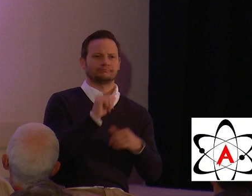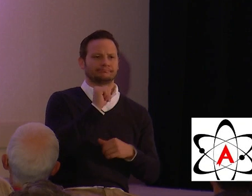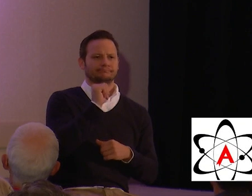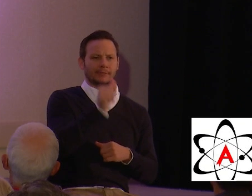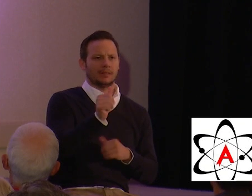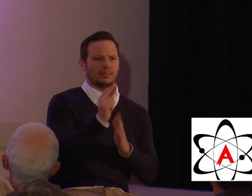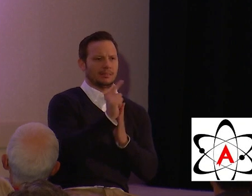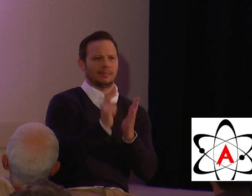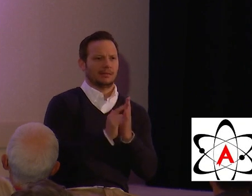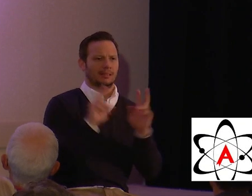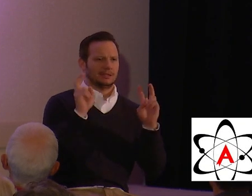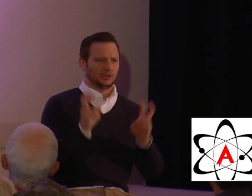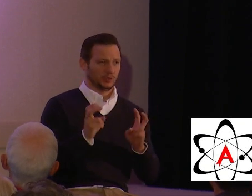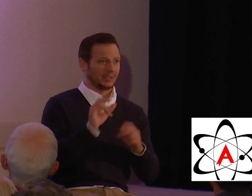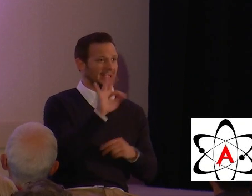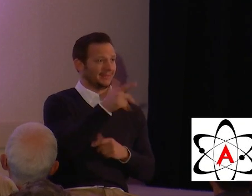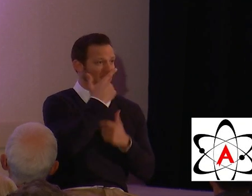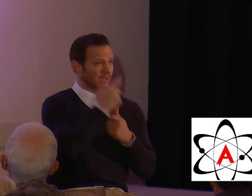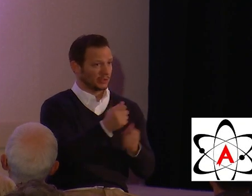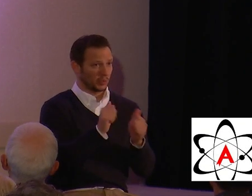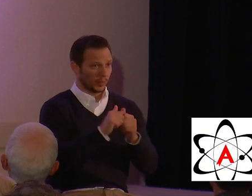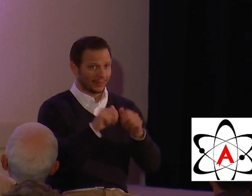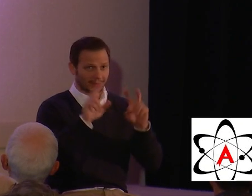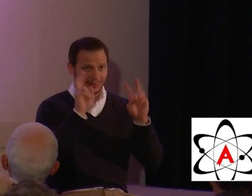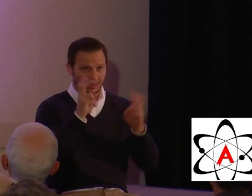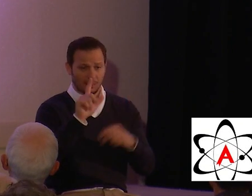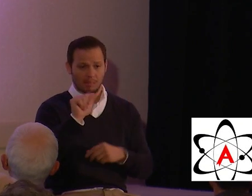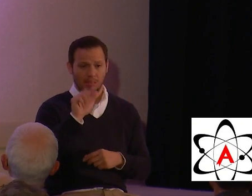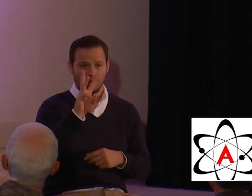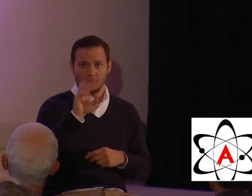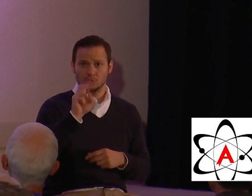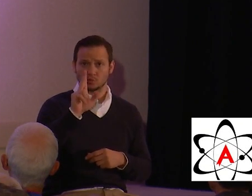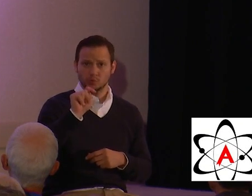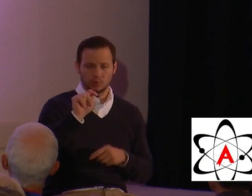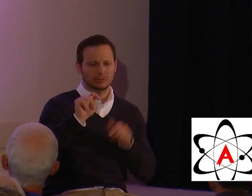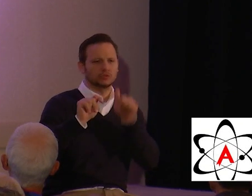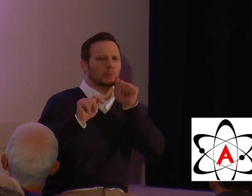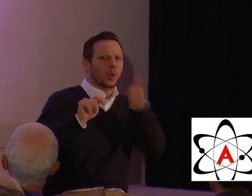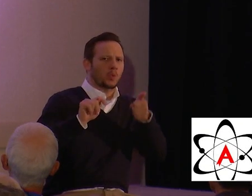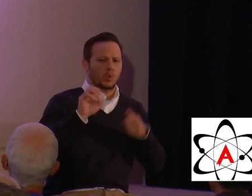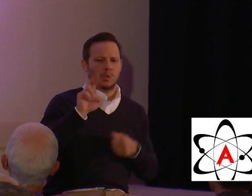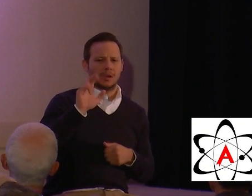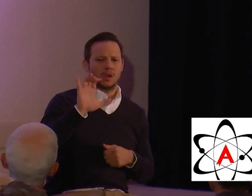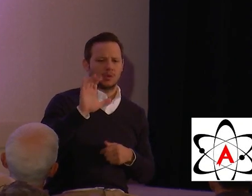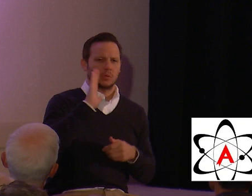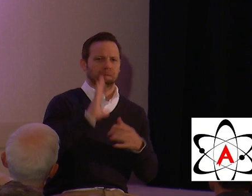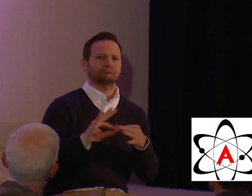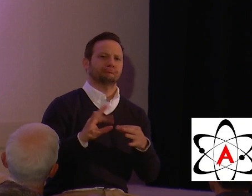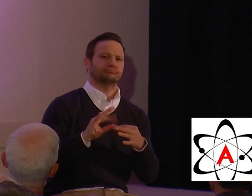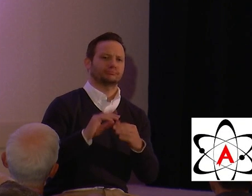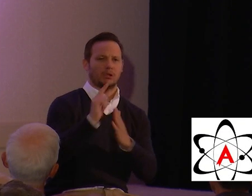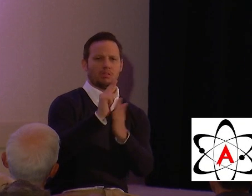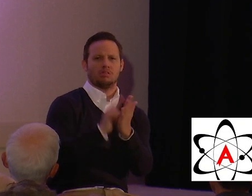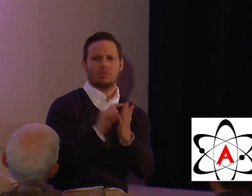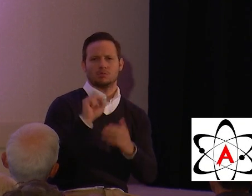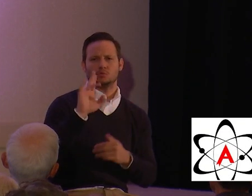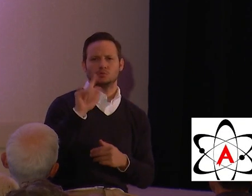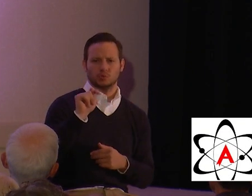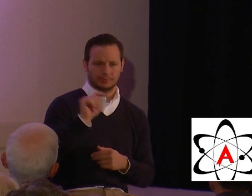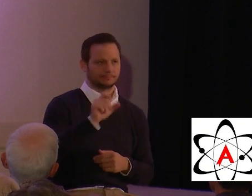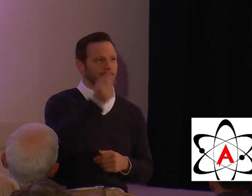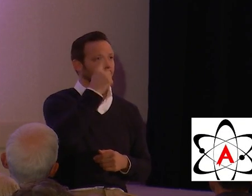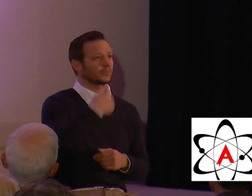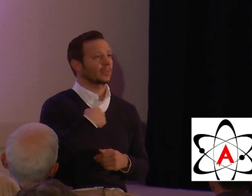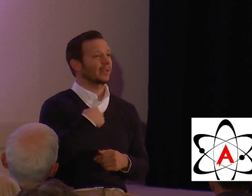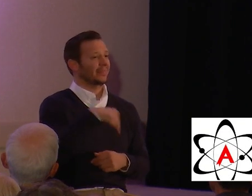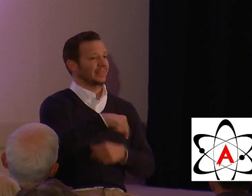in our lawsuits, you need to wait until Eric Husby. He's speaking tomorrow, and he's going to talk all about that. We lost some